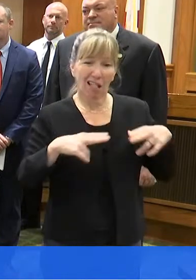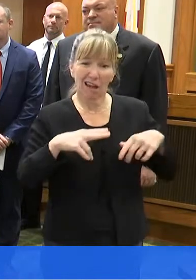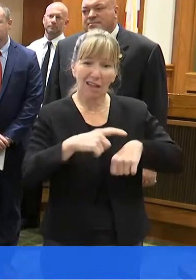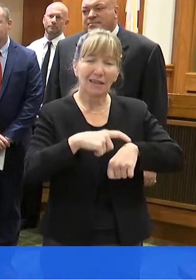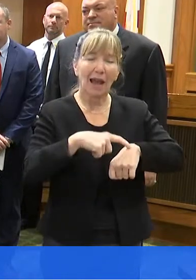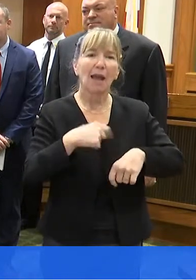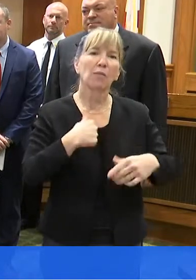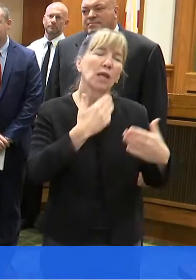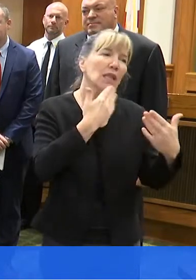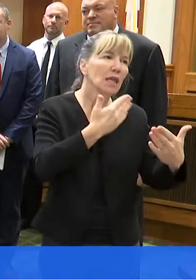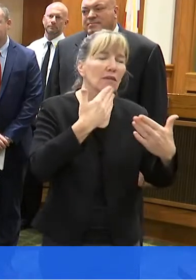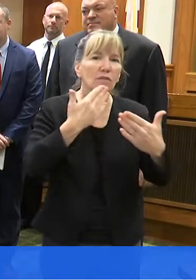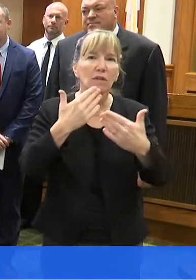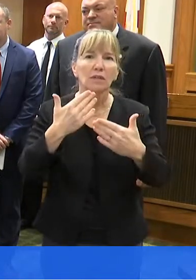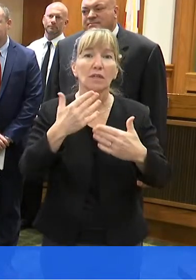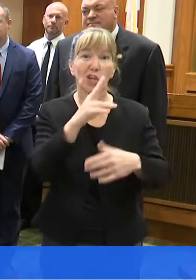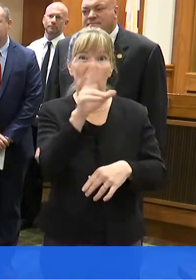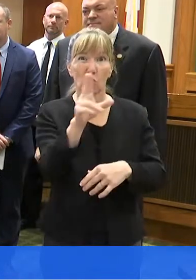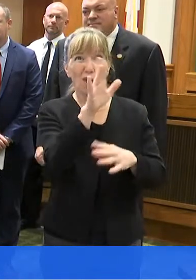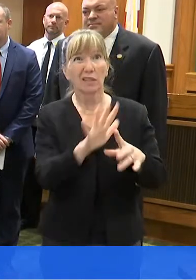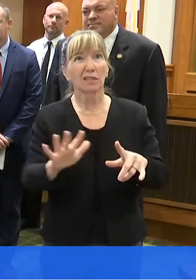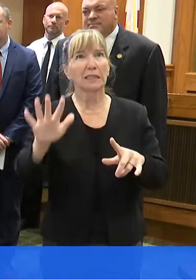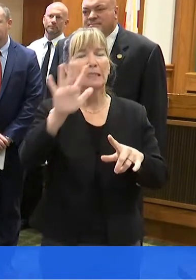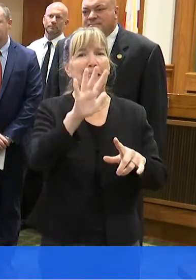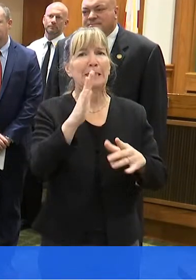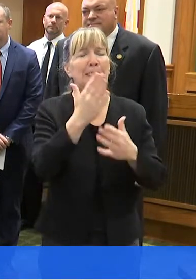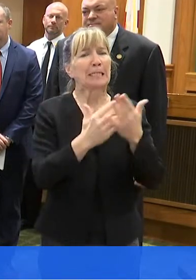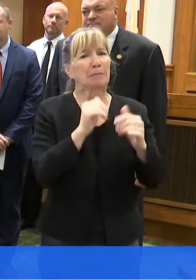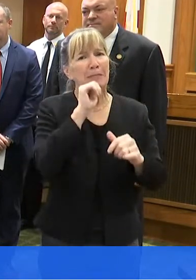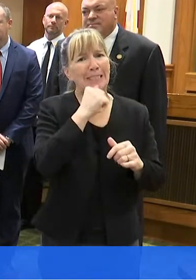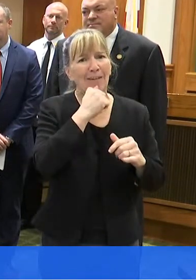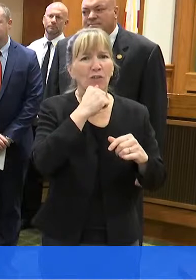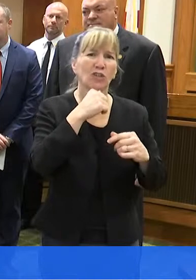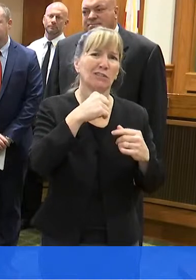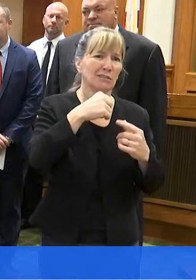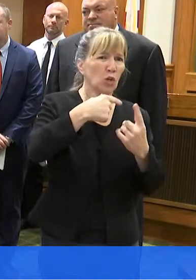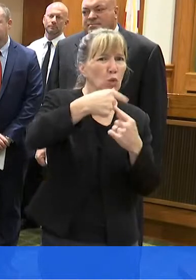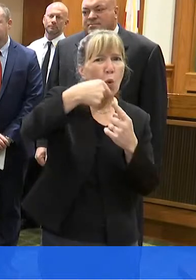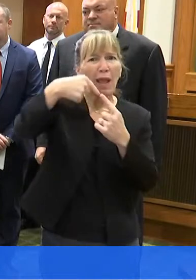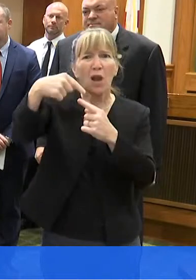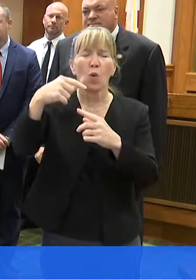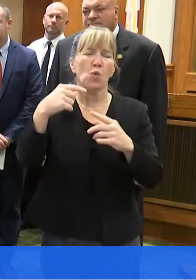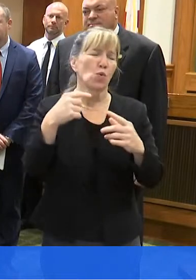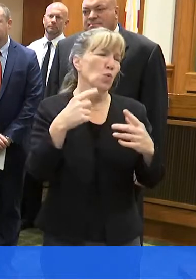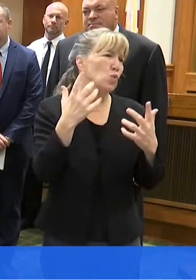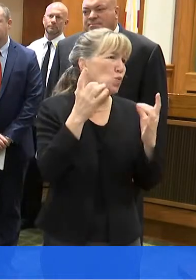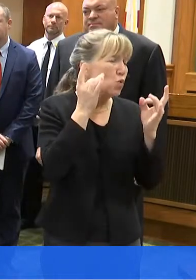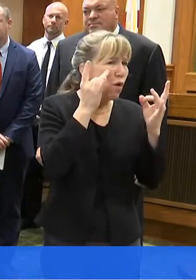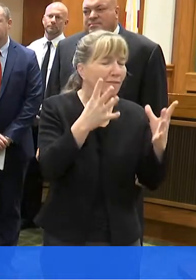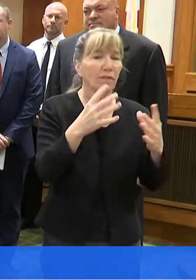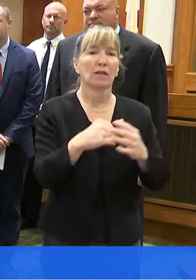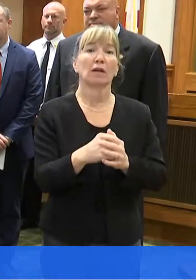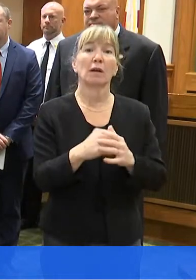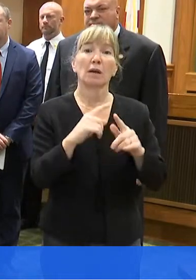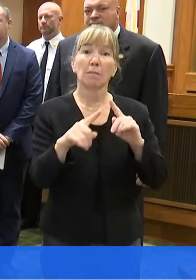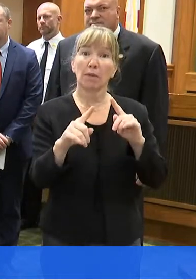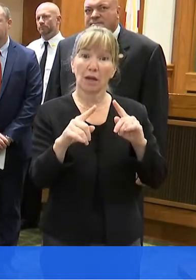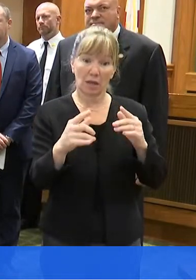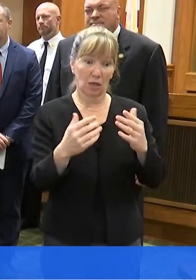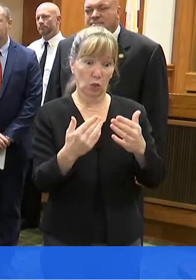There's some parts in our country right now that are suffering immensely, and you can see how all those new tools can be